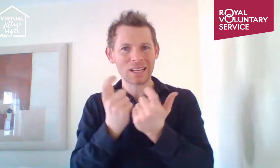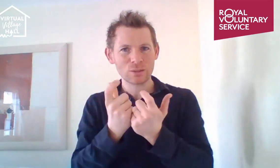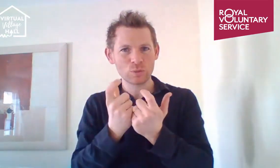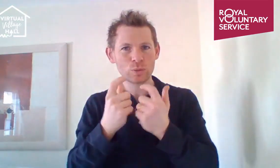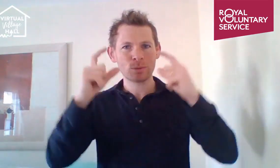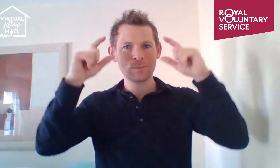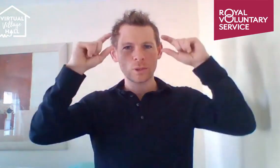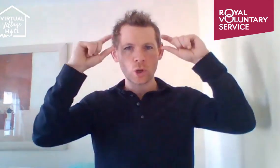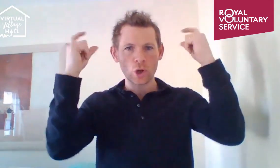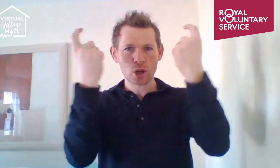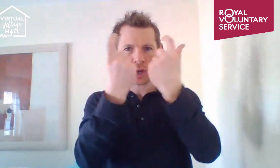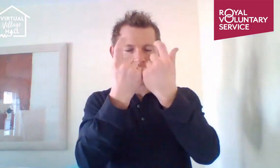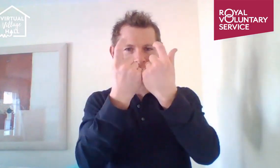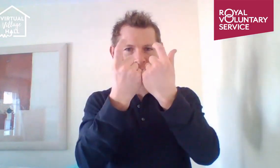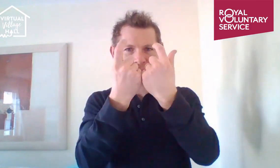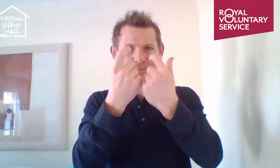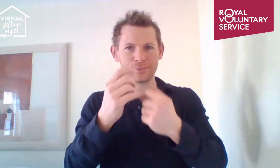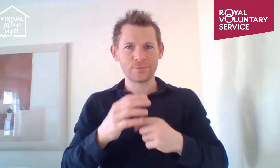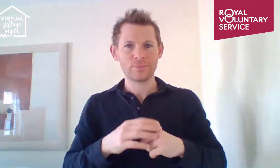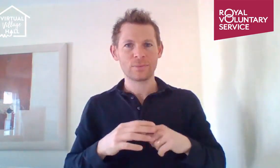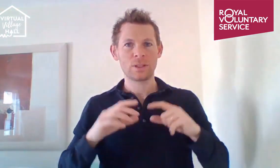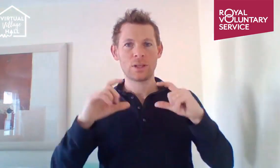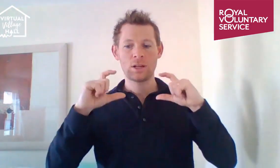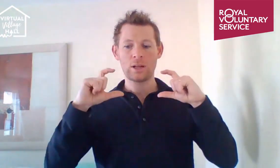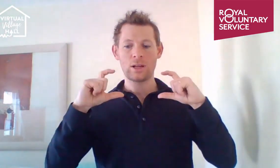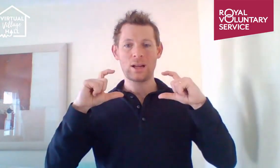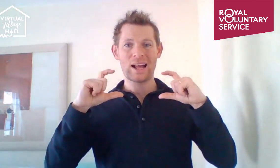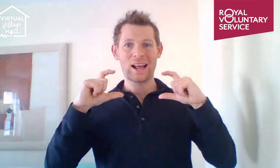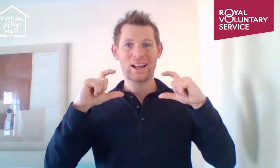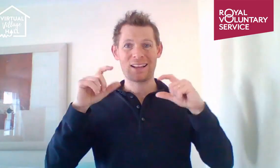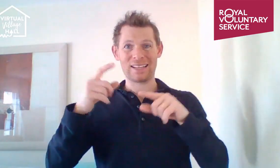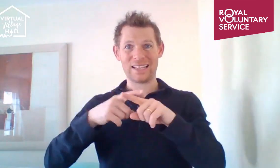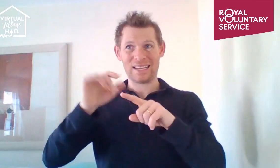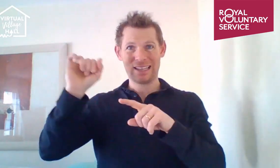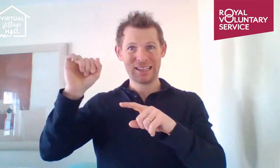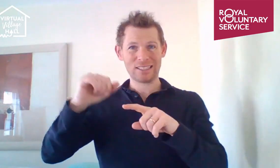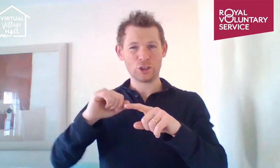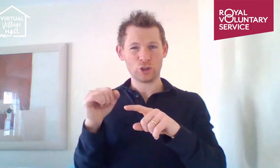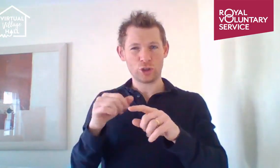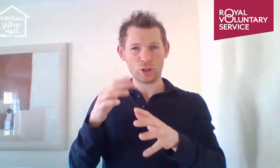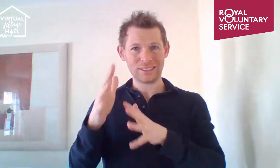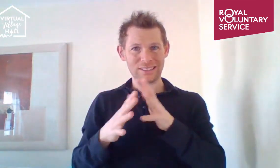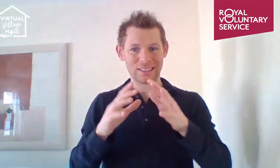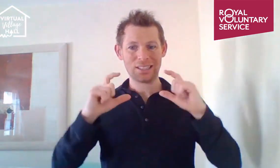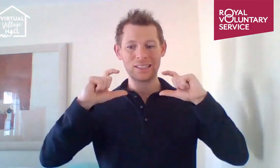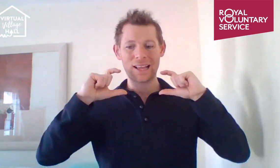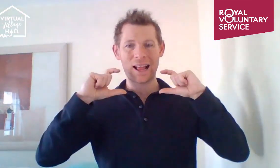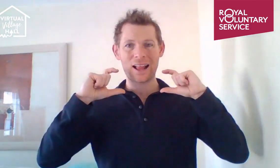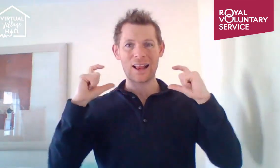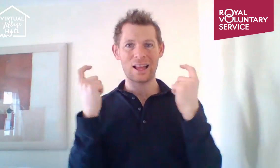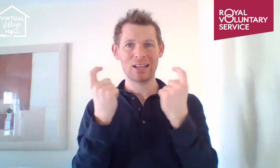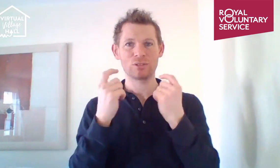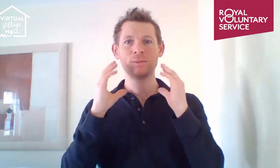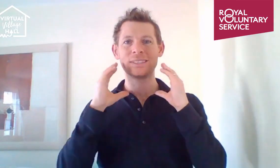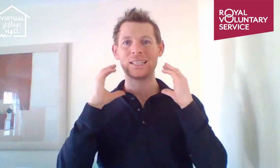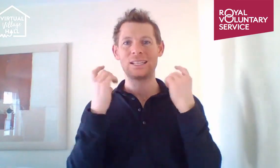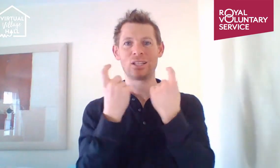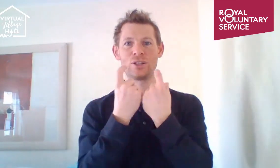It can be a wee bit confusing because we have college and classroom, which looks a bit similar. However, there's different placements for them. So